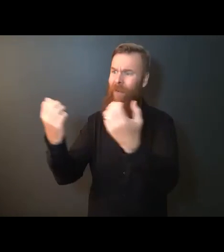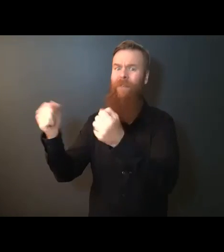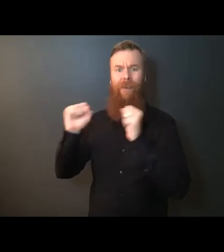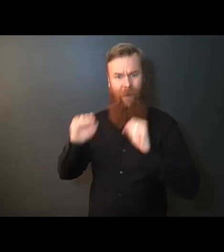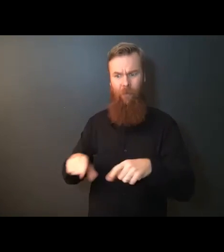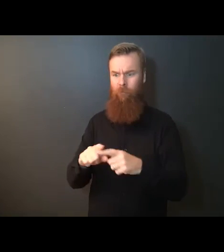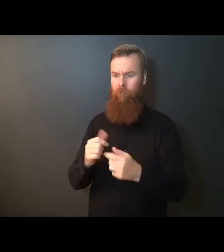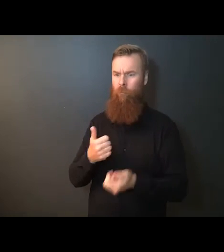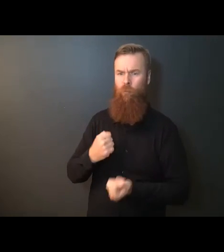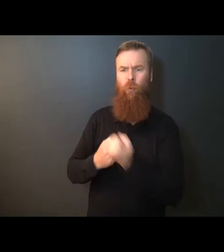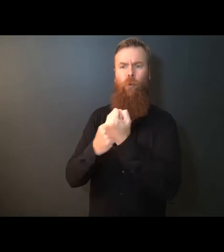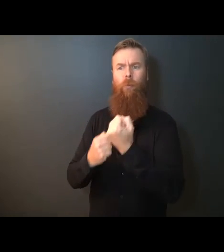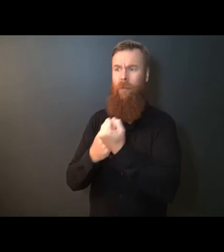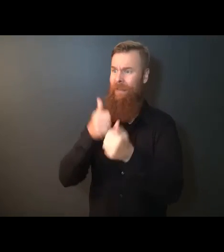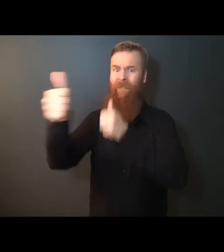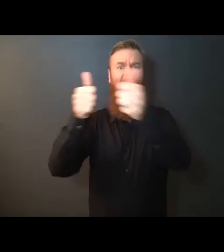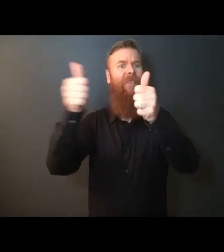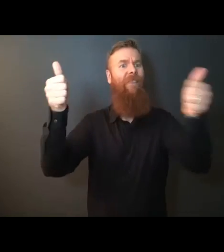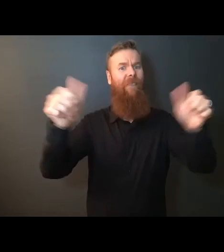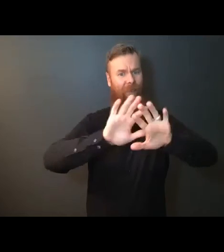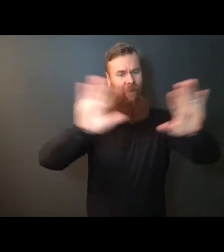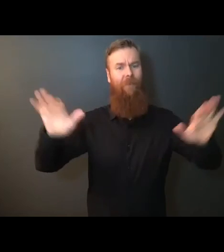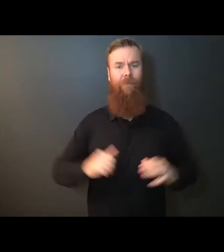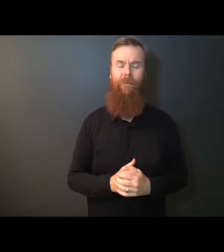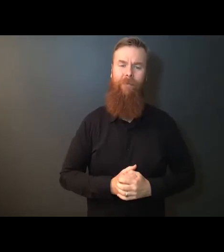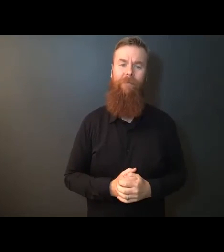a huge, basically, a